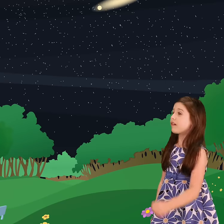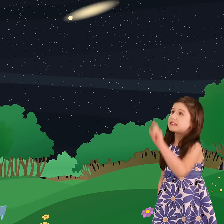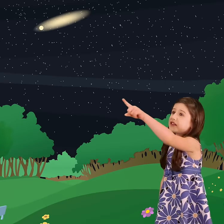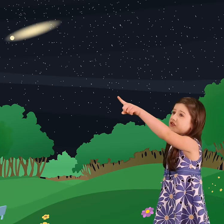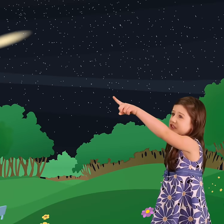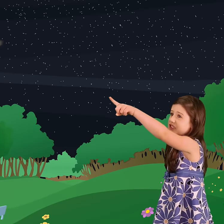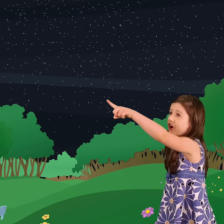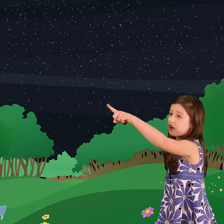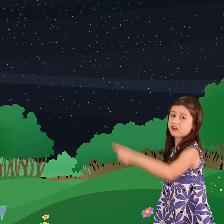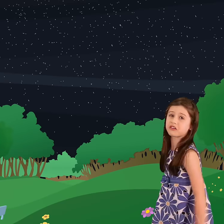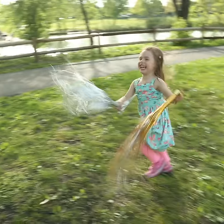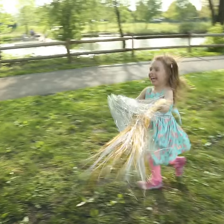a shooting star.